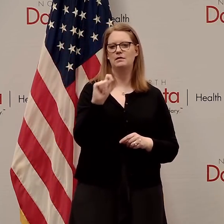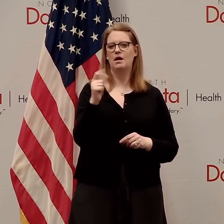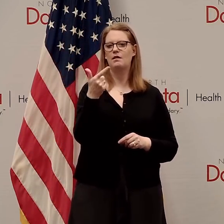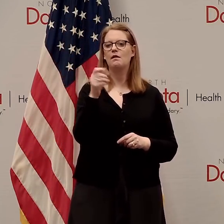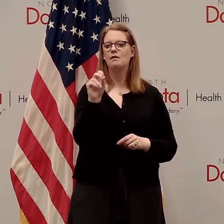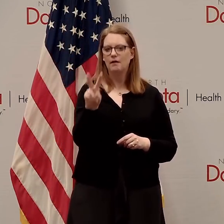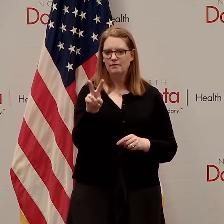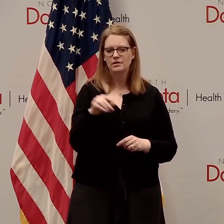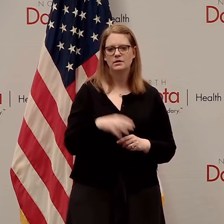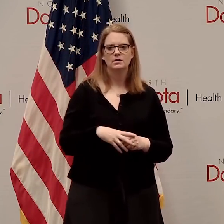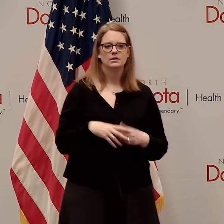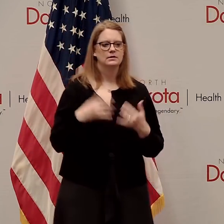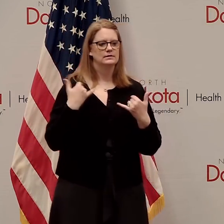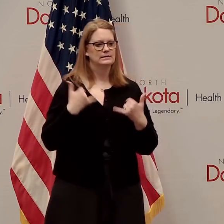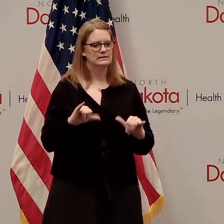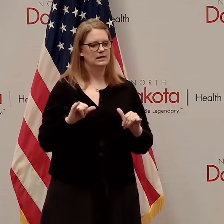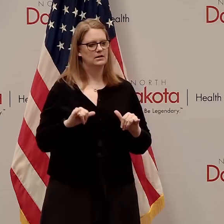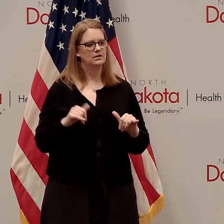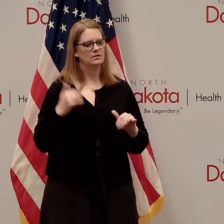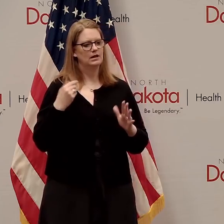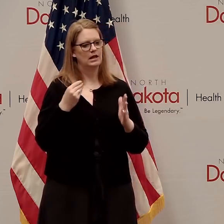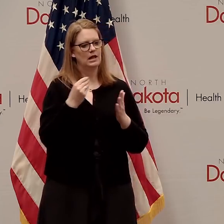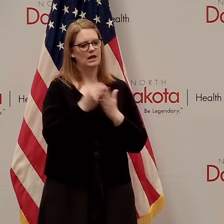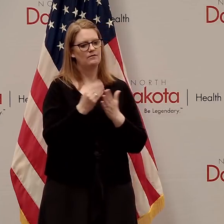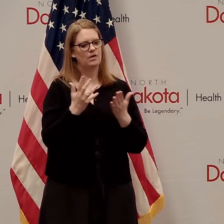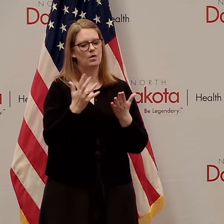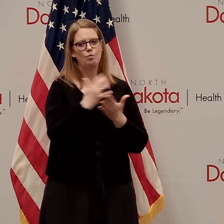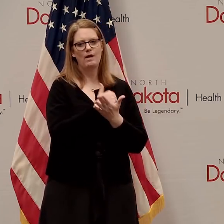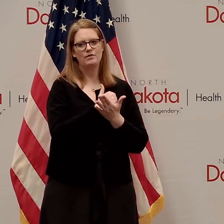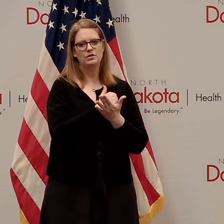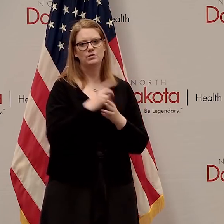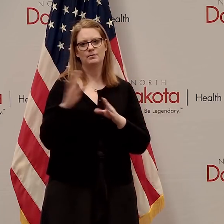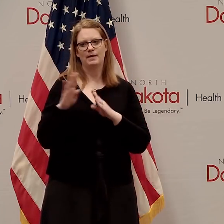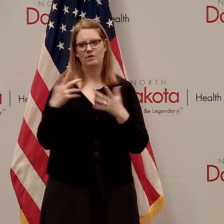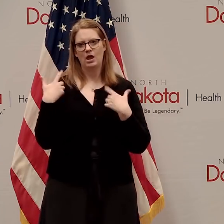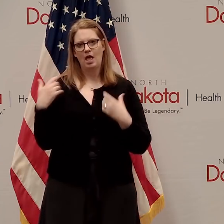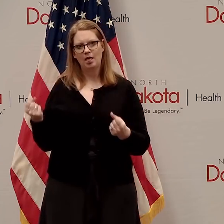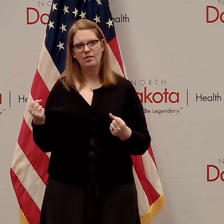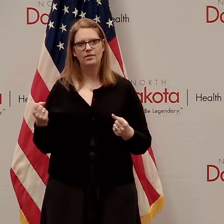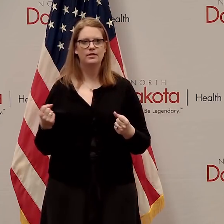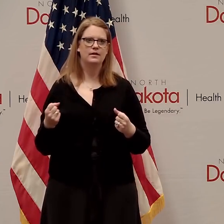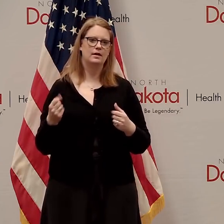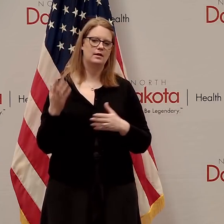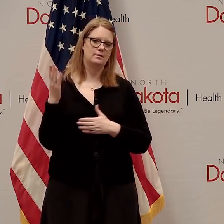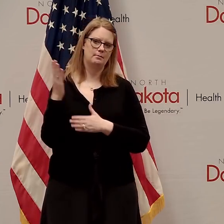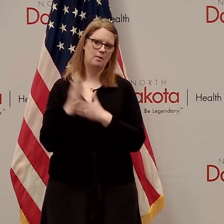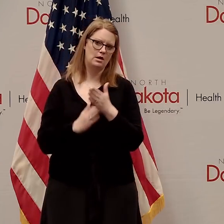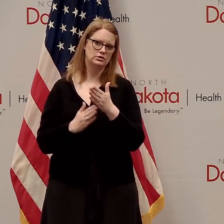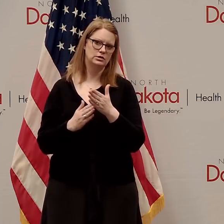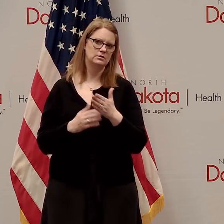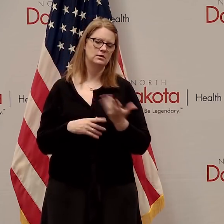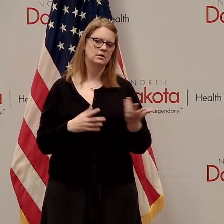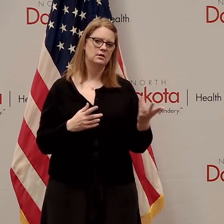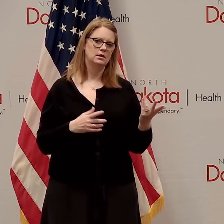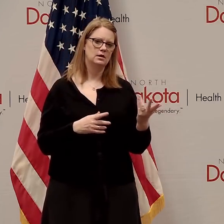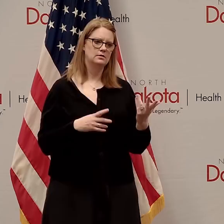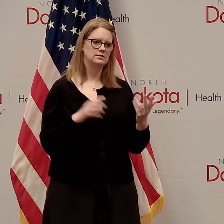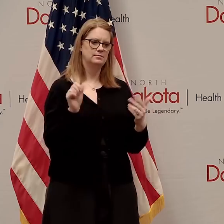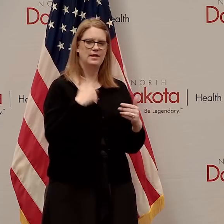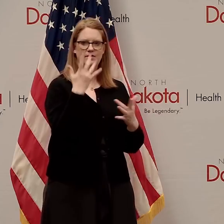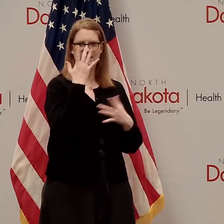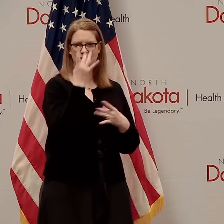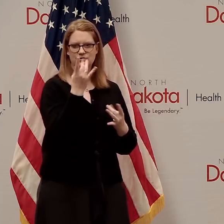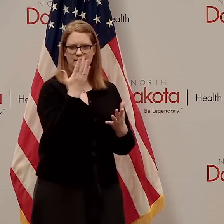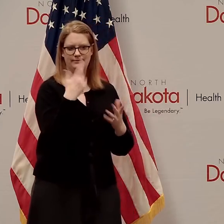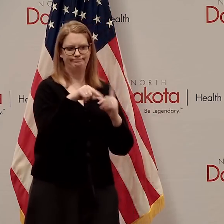Still coming up in our program today, we've got a revenue update, behavioral health segment and some other interesting good